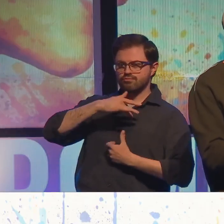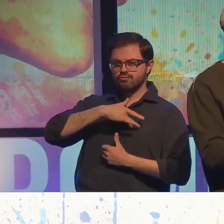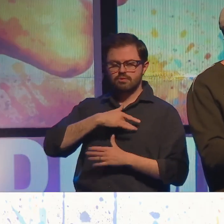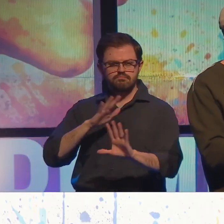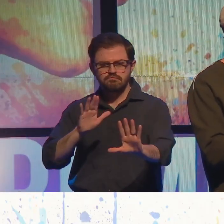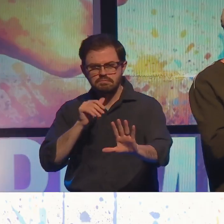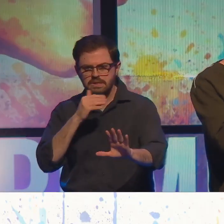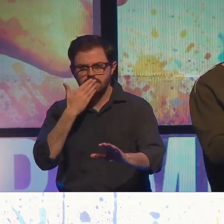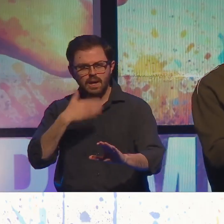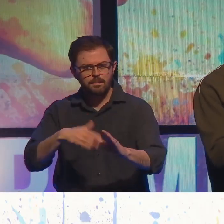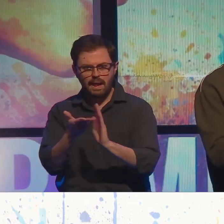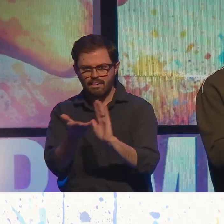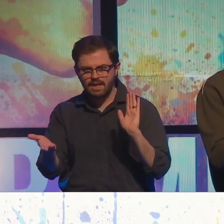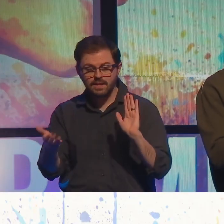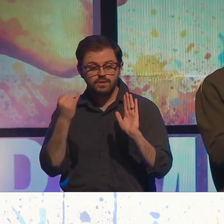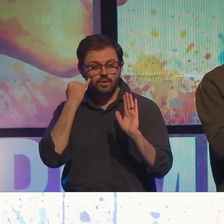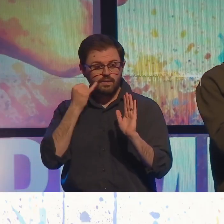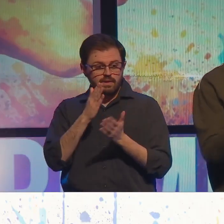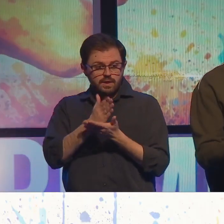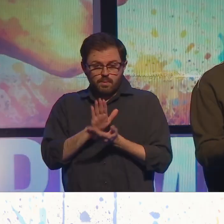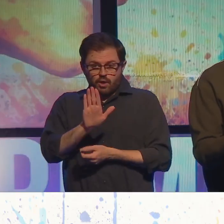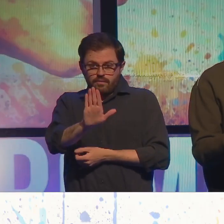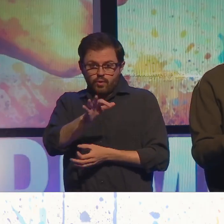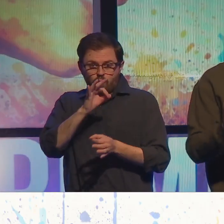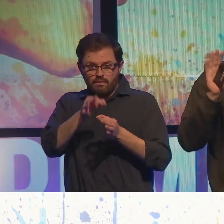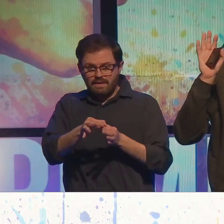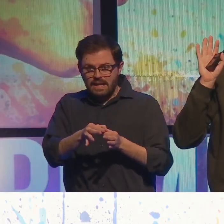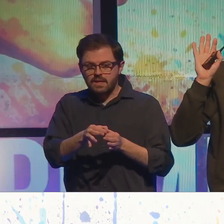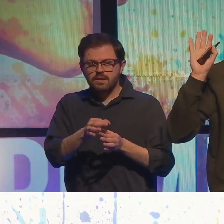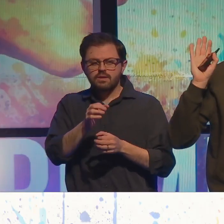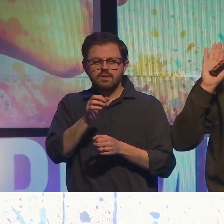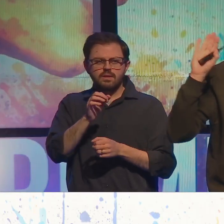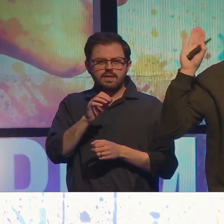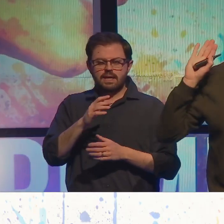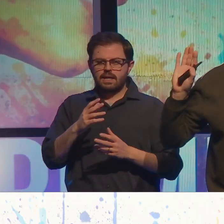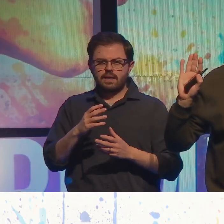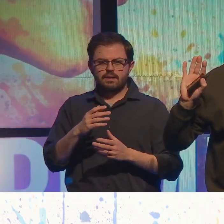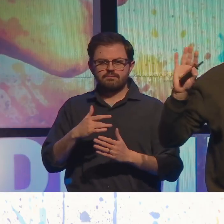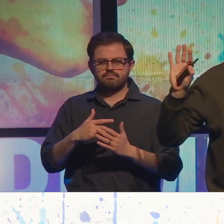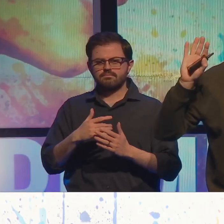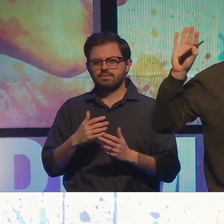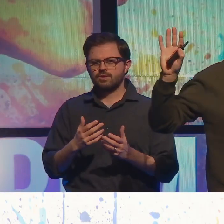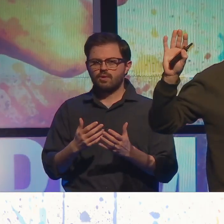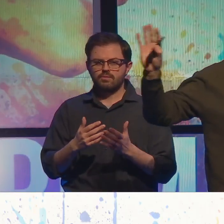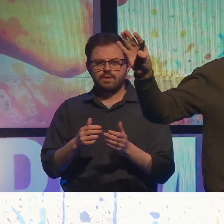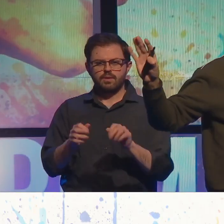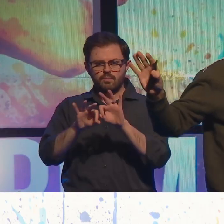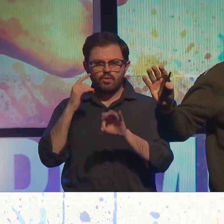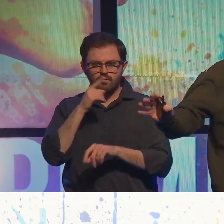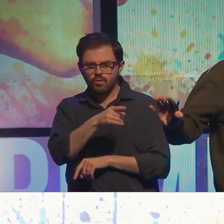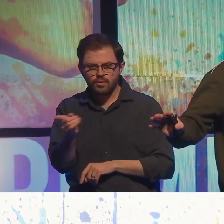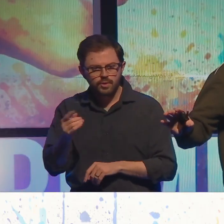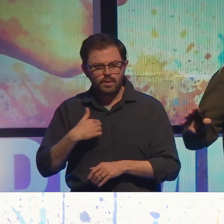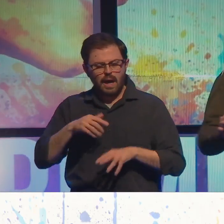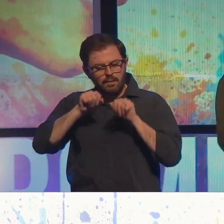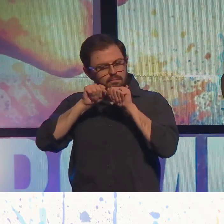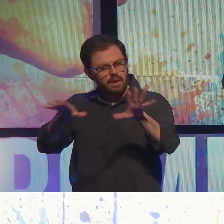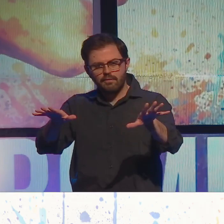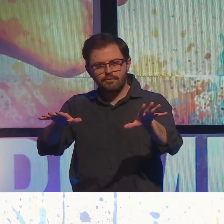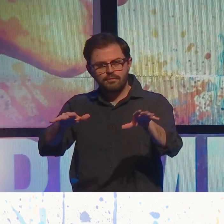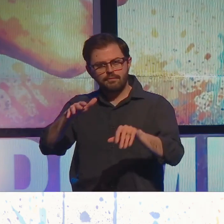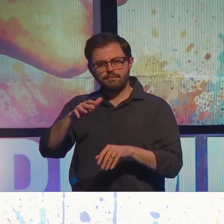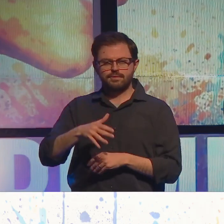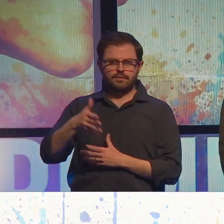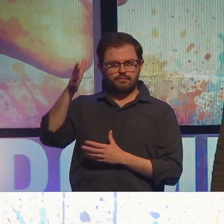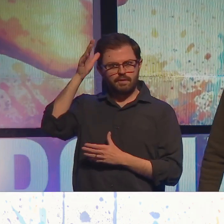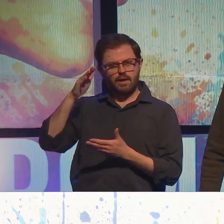your faith and it's meaningful for you, I bless you in the Father, the Son, and the Holy Spirit, okay? Now